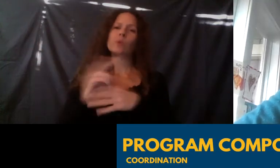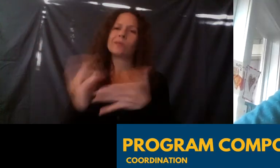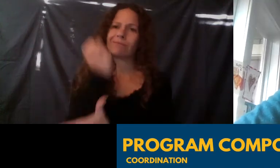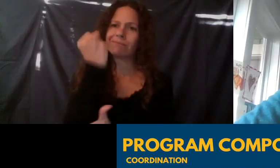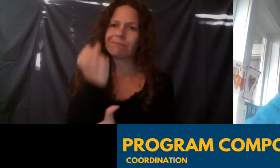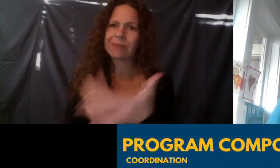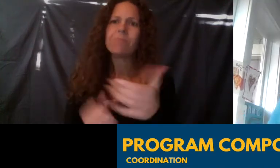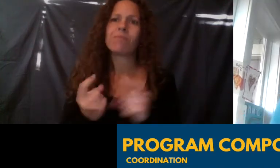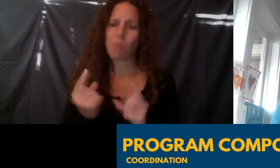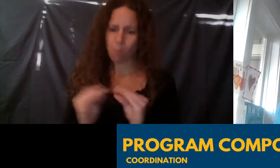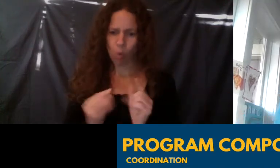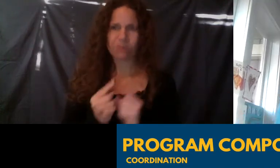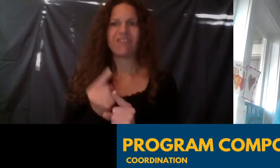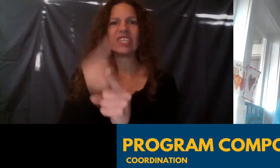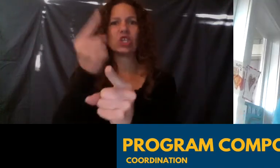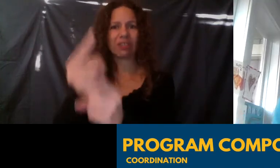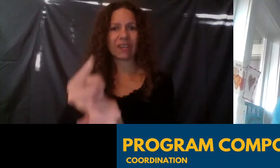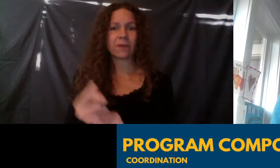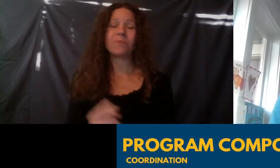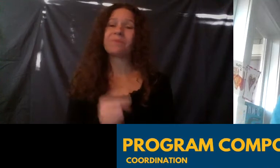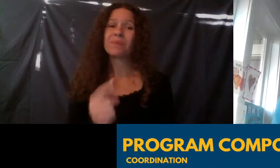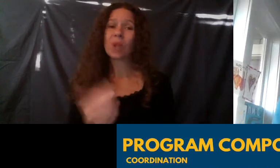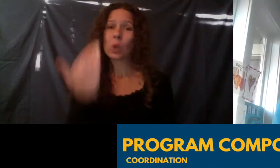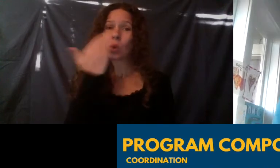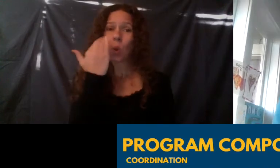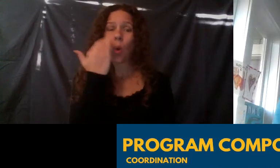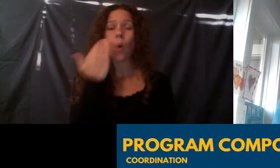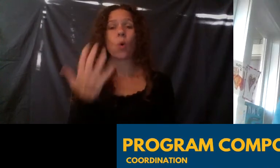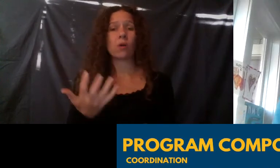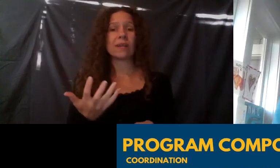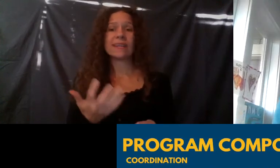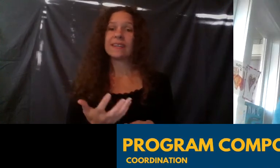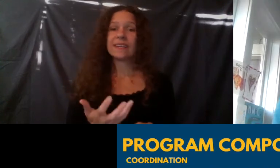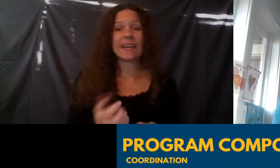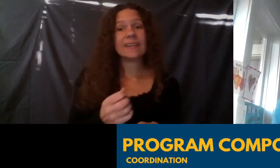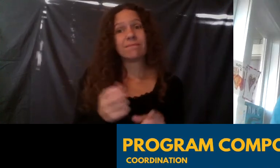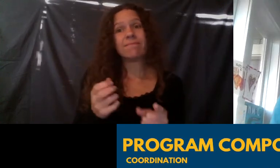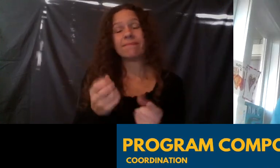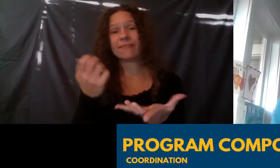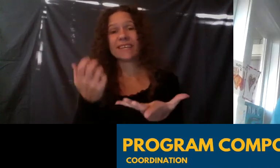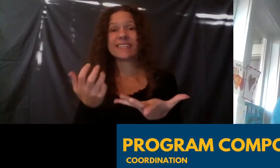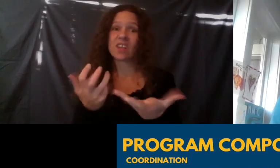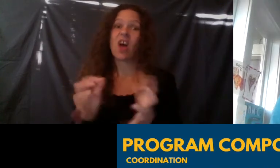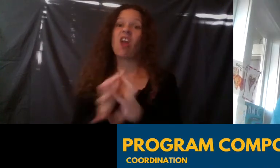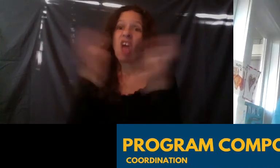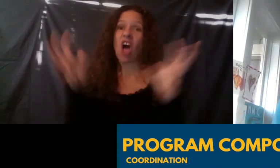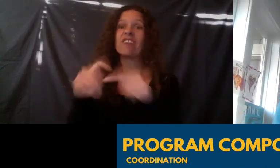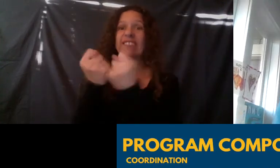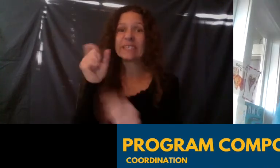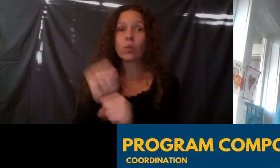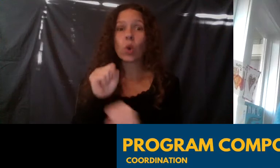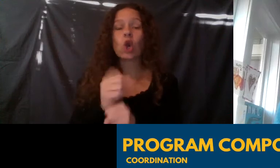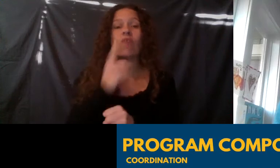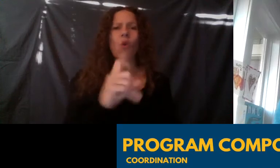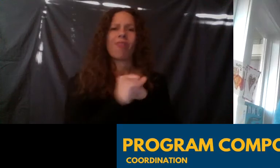a little bit less crazy. As many of you know, it's no mean feat to get campaigns to work together. We shared resources over the course of the